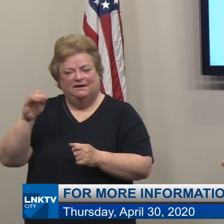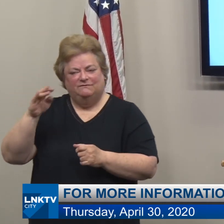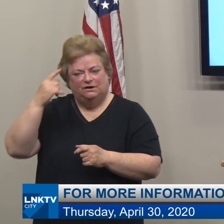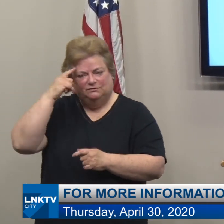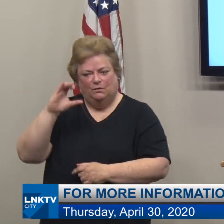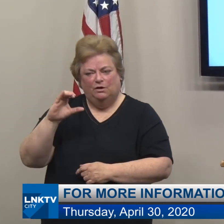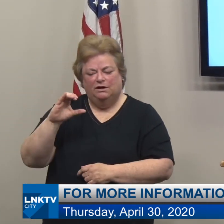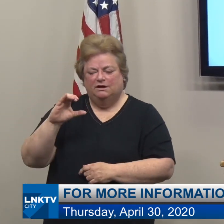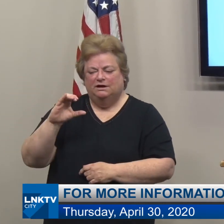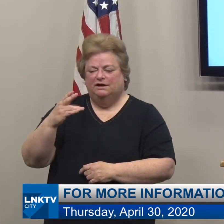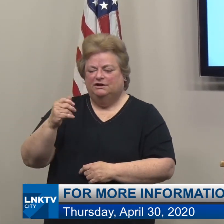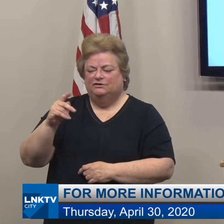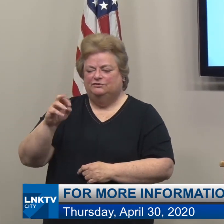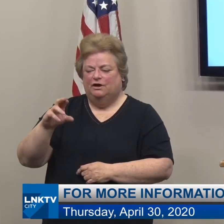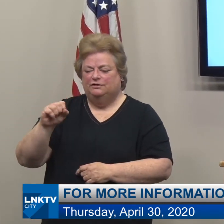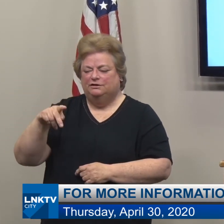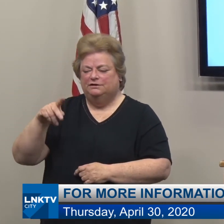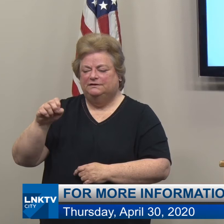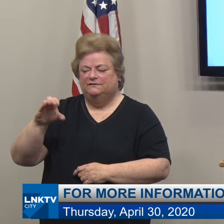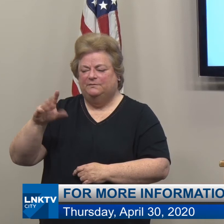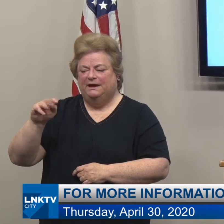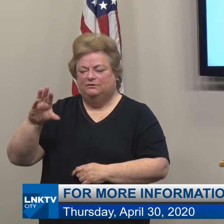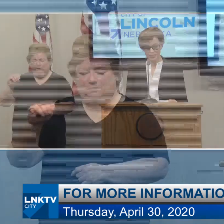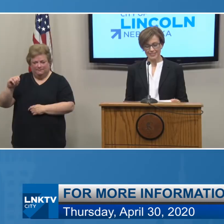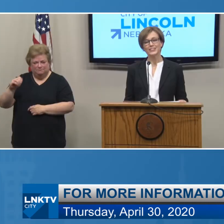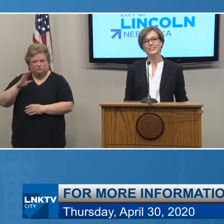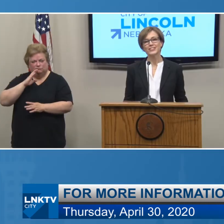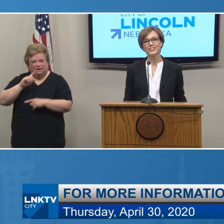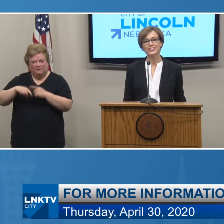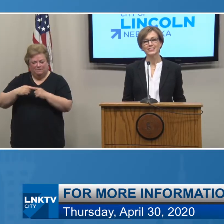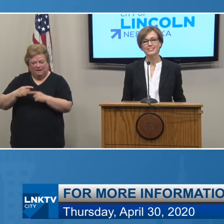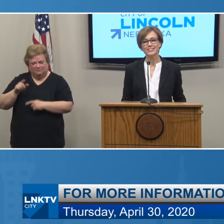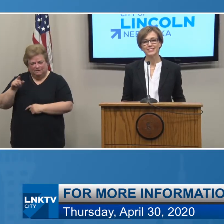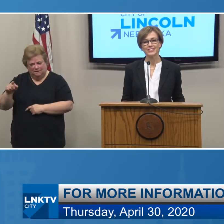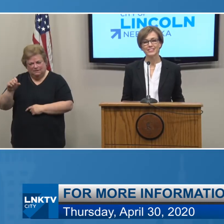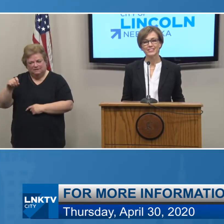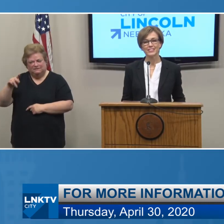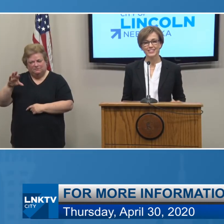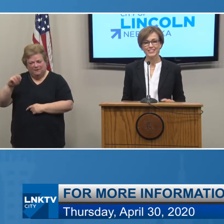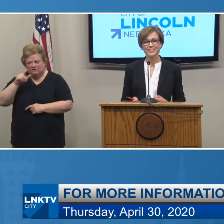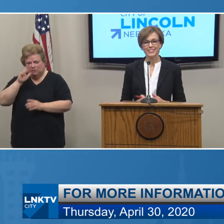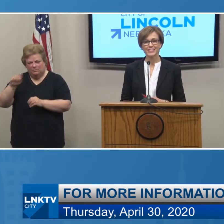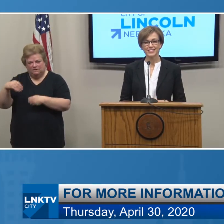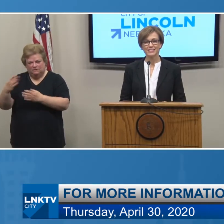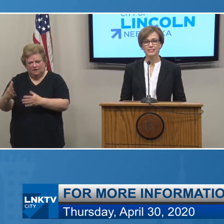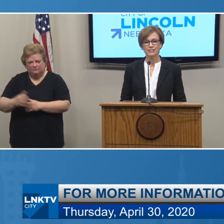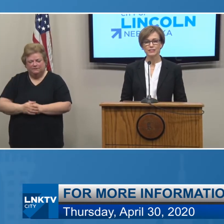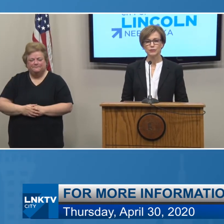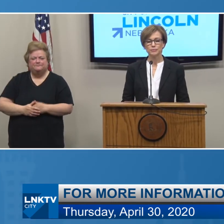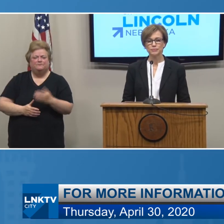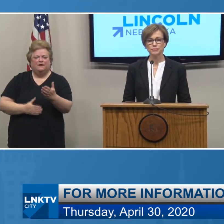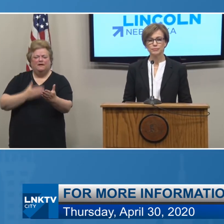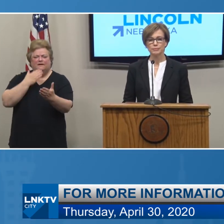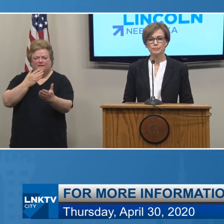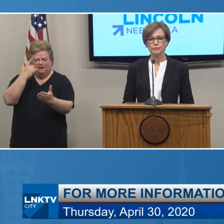Spectrum, who's here to speak about Charter's new offering. Jeremiah? Thank you, Mayor. Thank you for your leadership of our city during